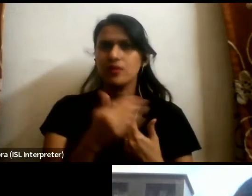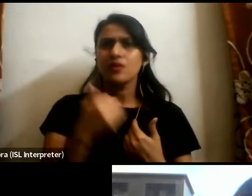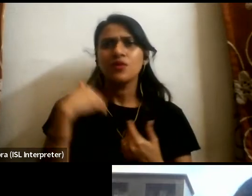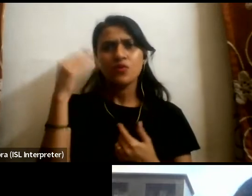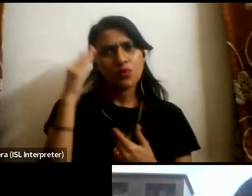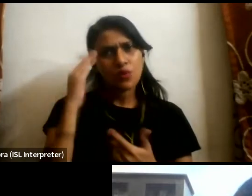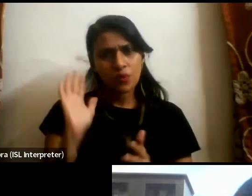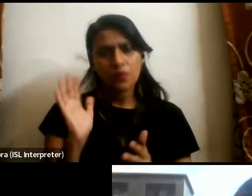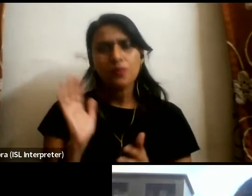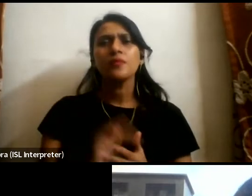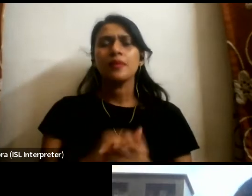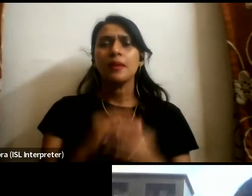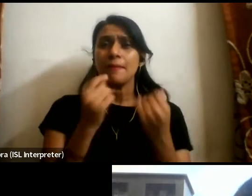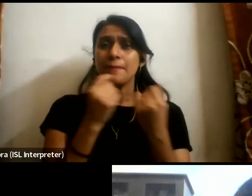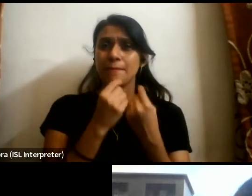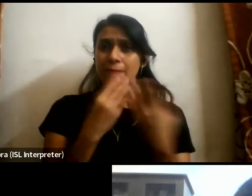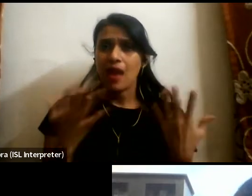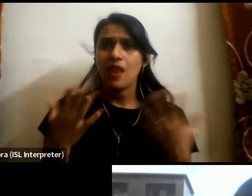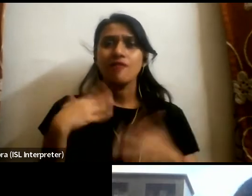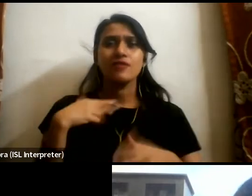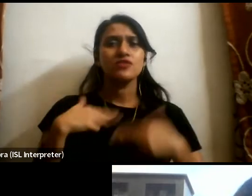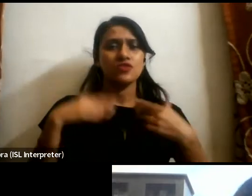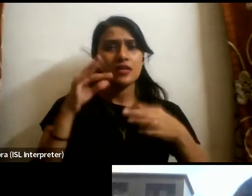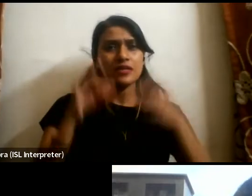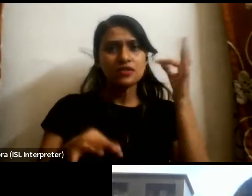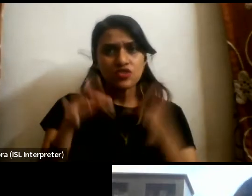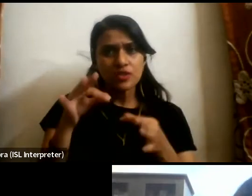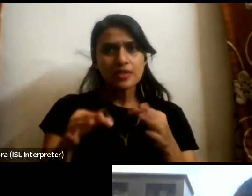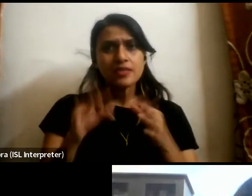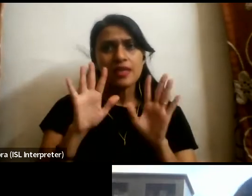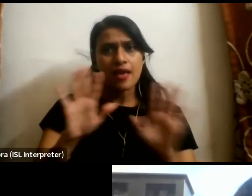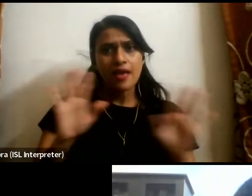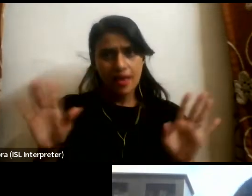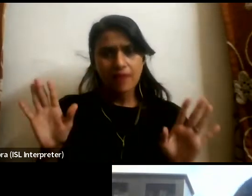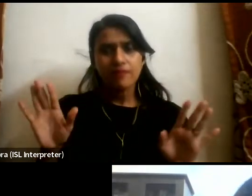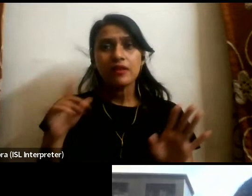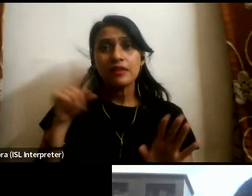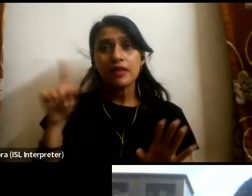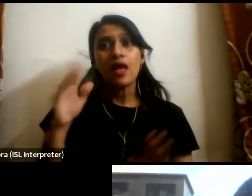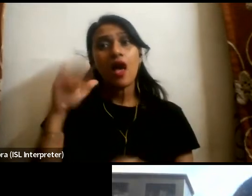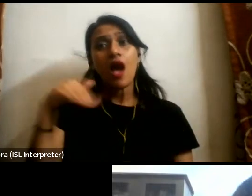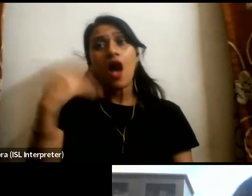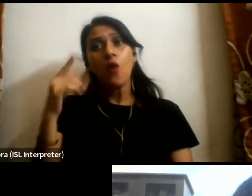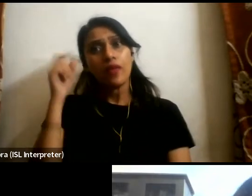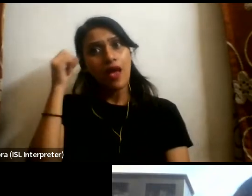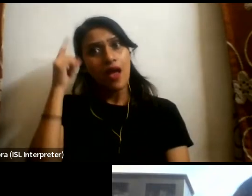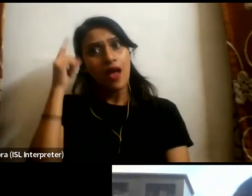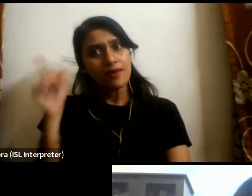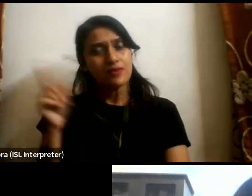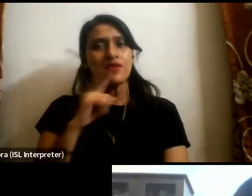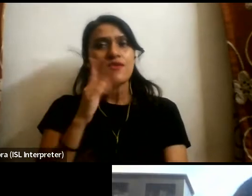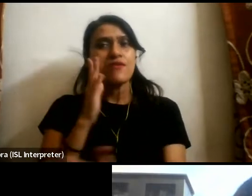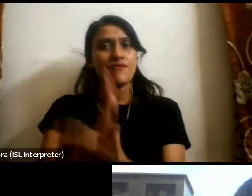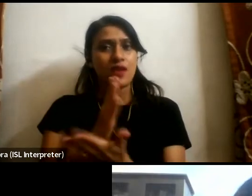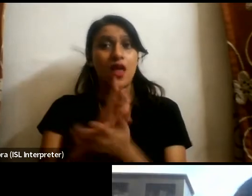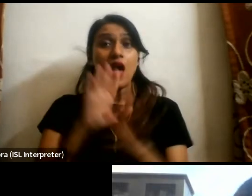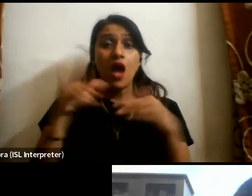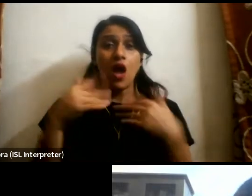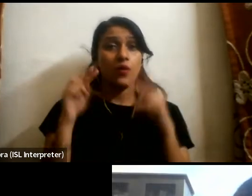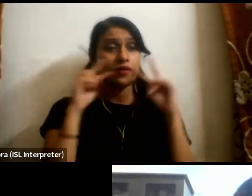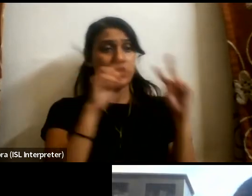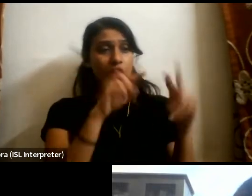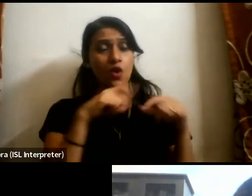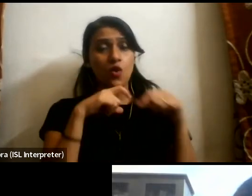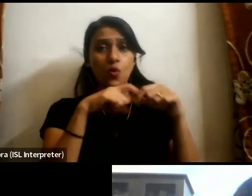of leeway that a judge has to decide in a particular way how they understand facts, how do they look at a question and